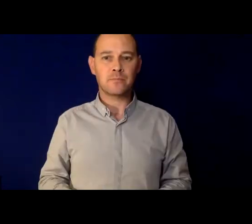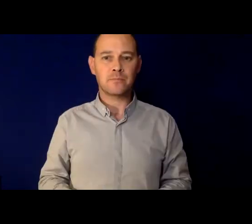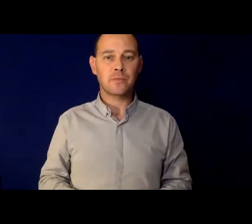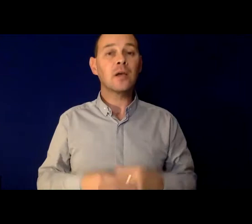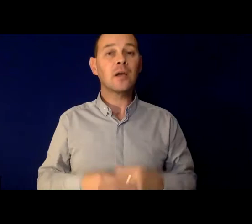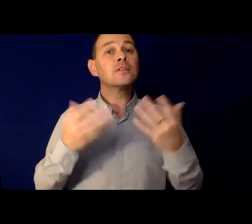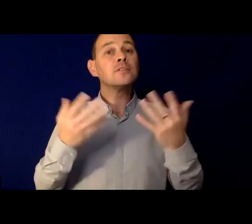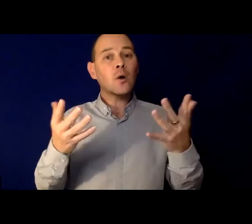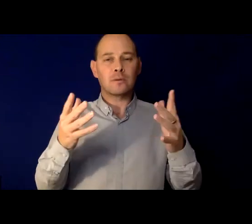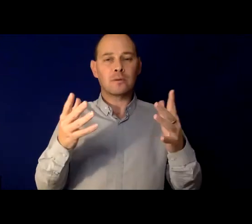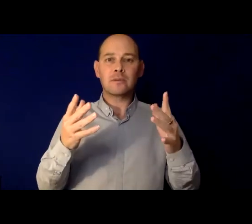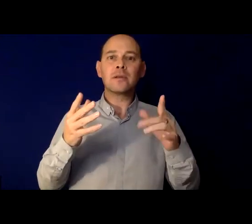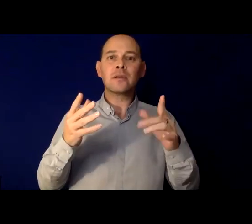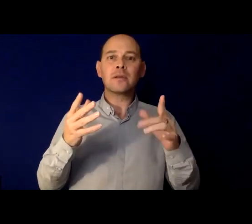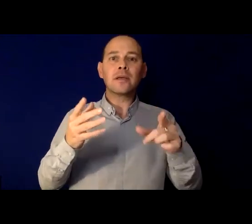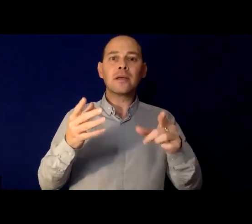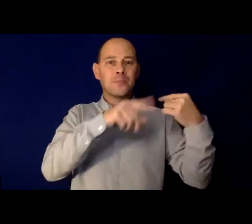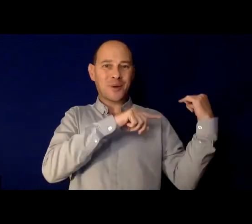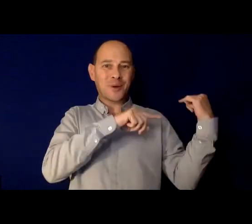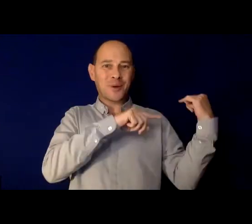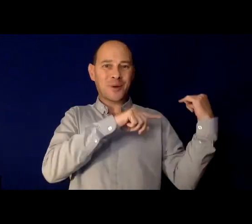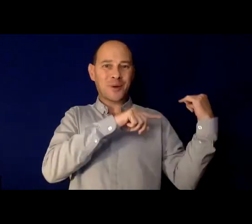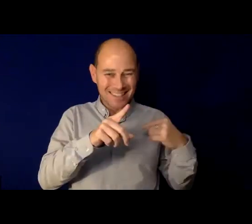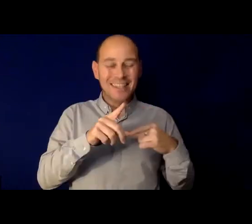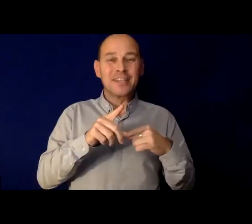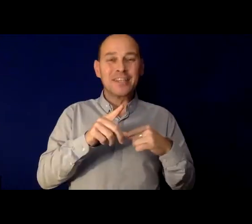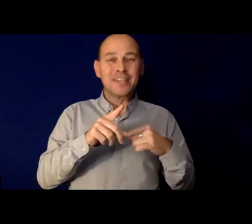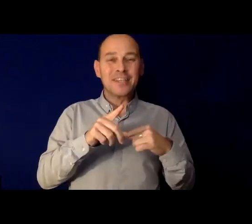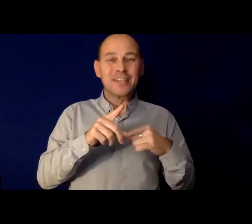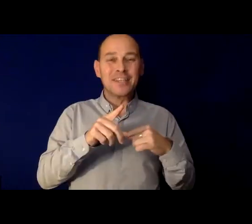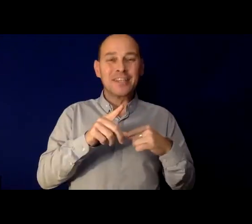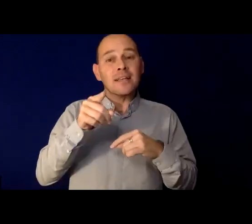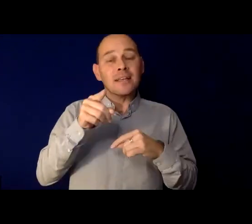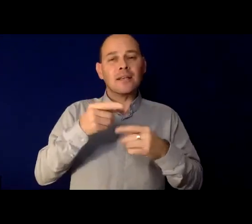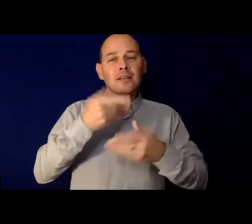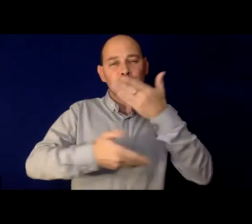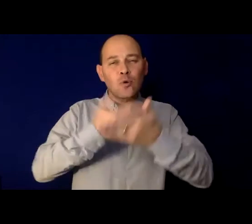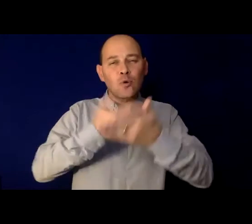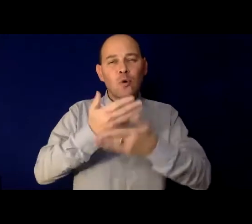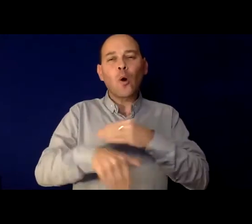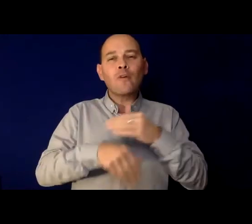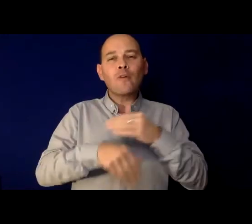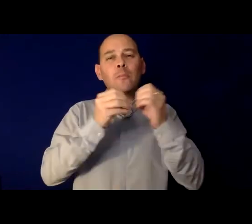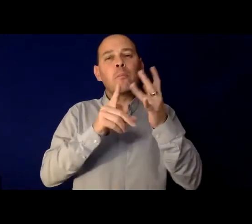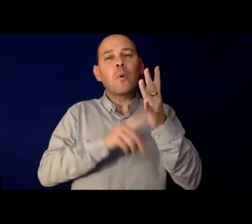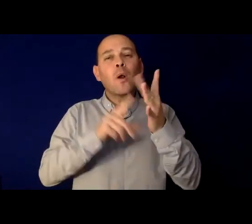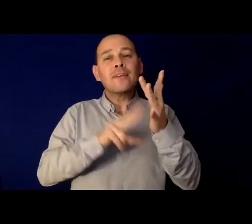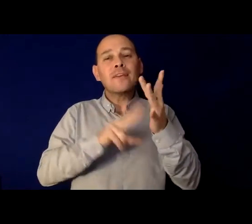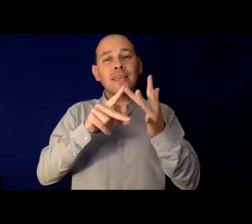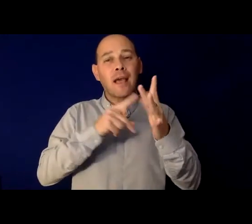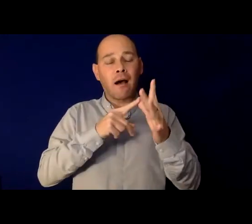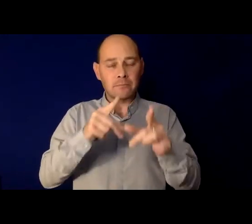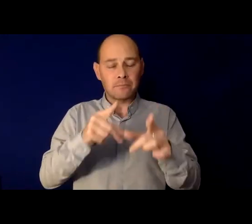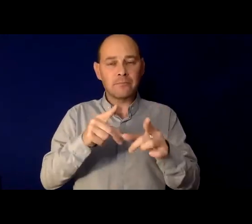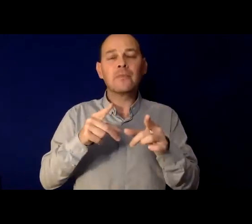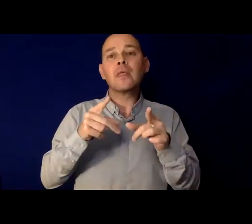brief story, can you go back, please? With this very brief story about Bolivia, we just want to share that only with the